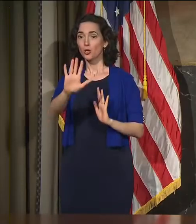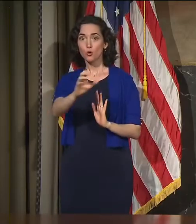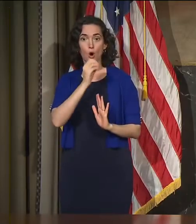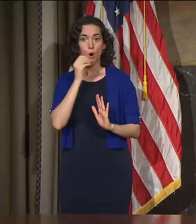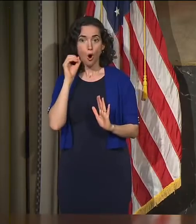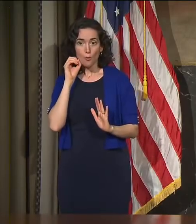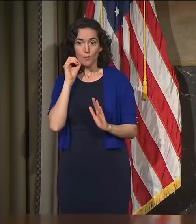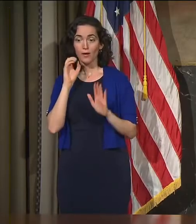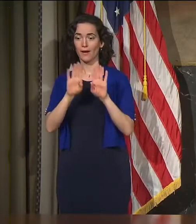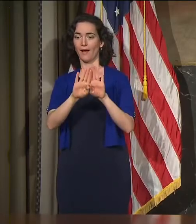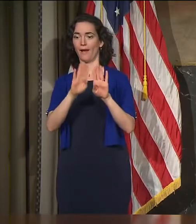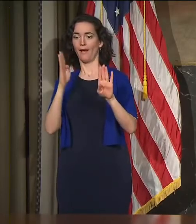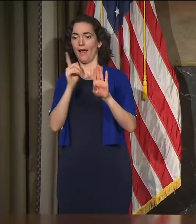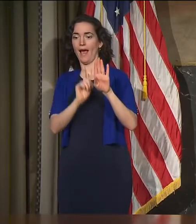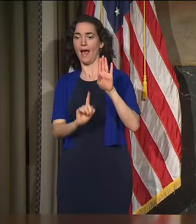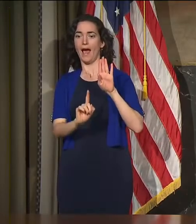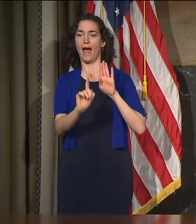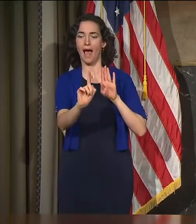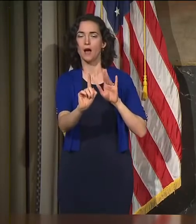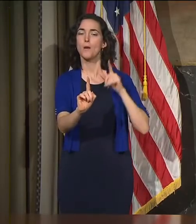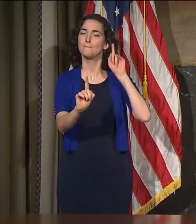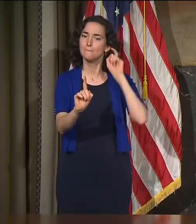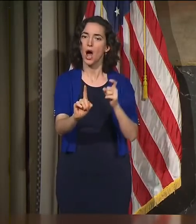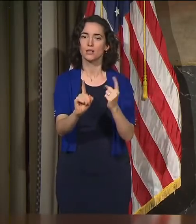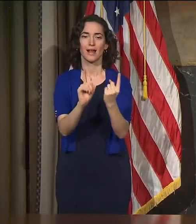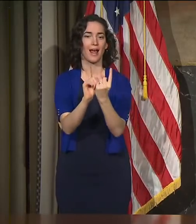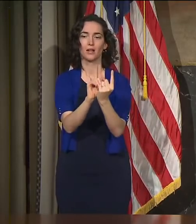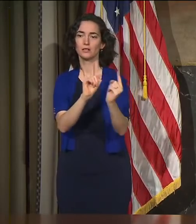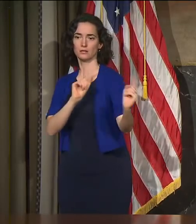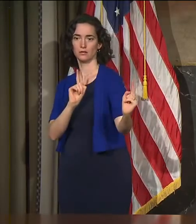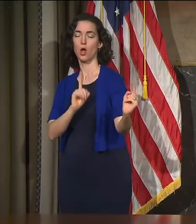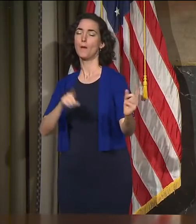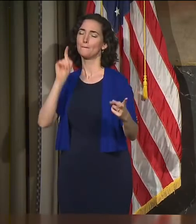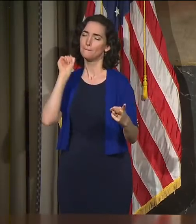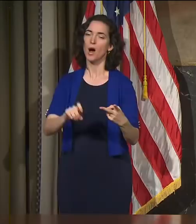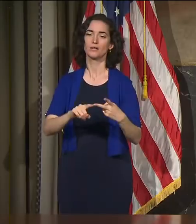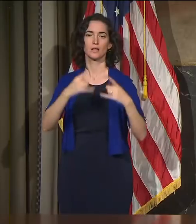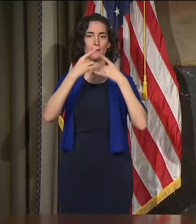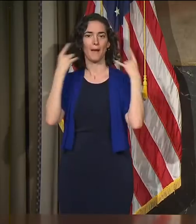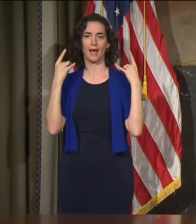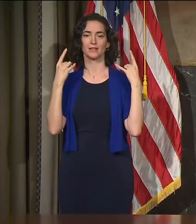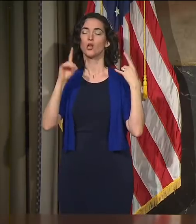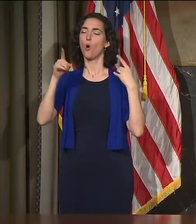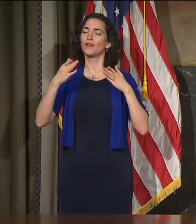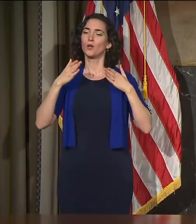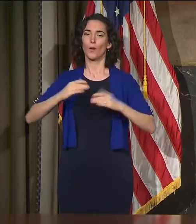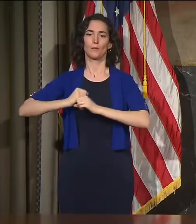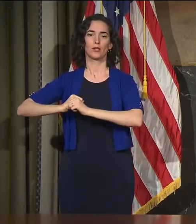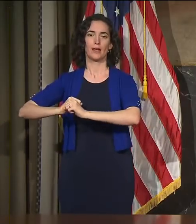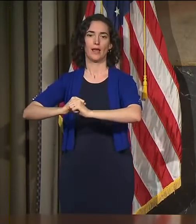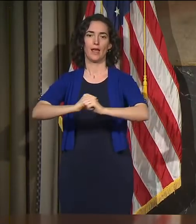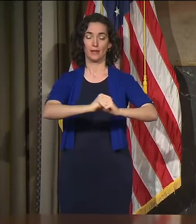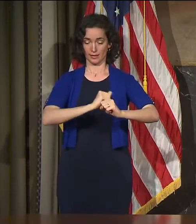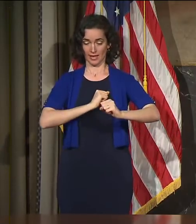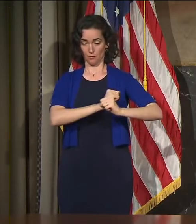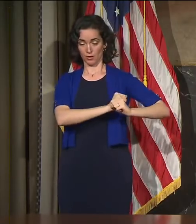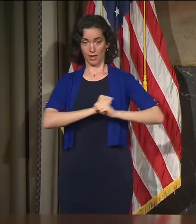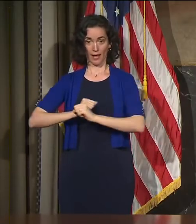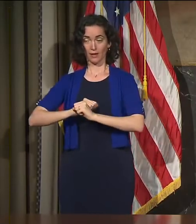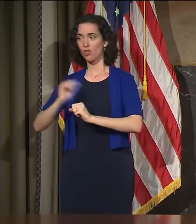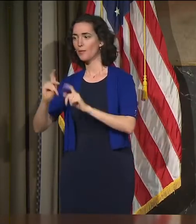have to distance, they have to mask. That's the only way to protect yourself. That's the only way to protect those around